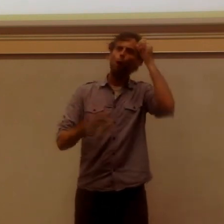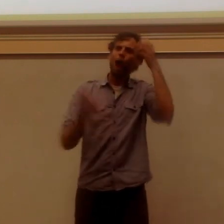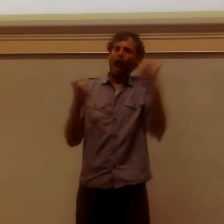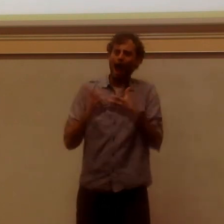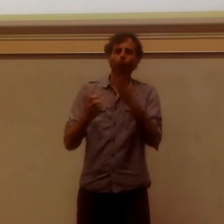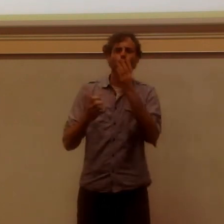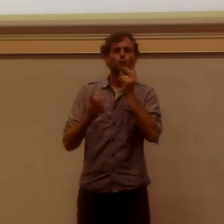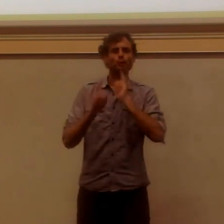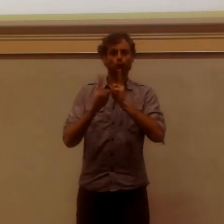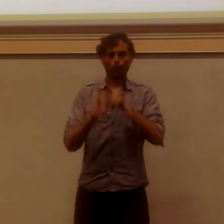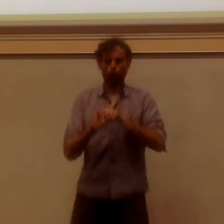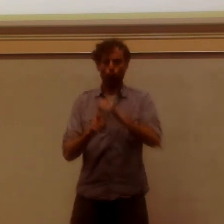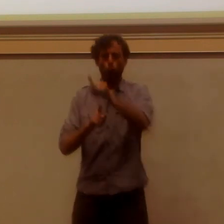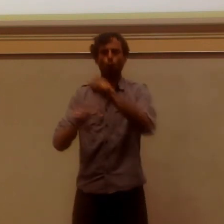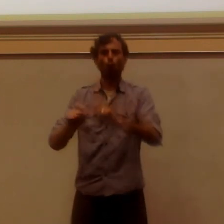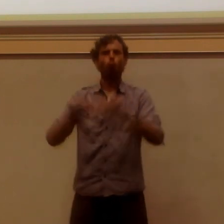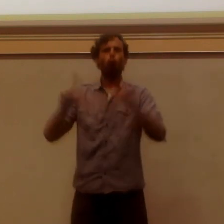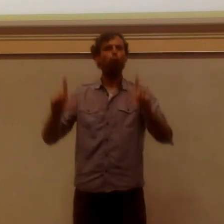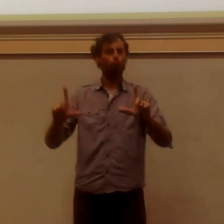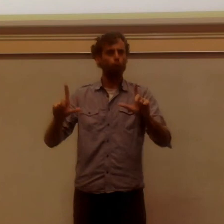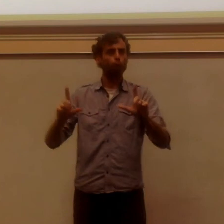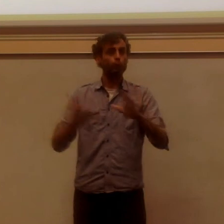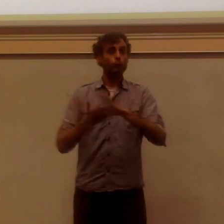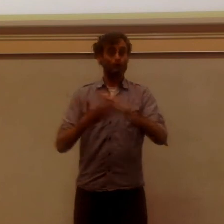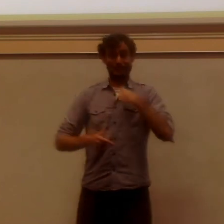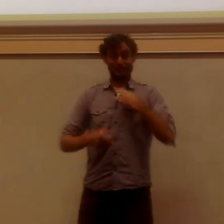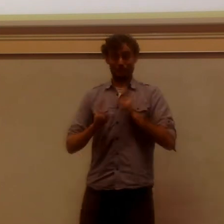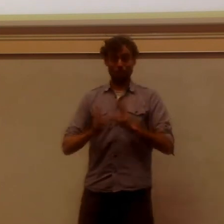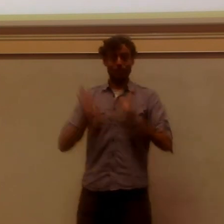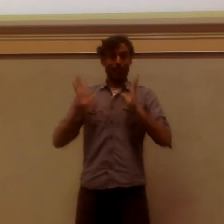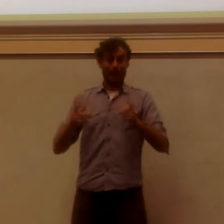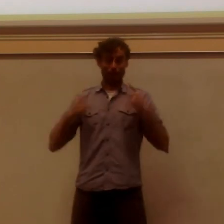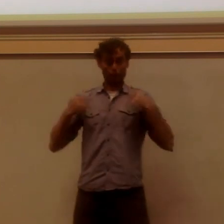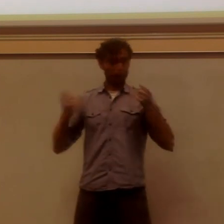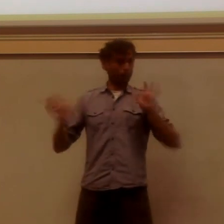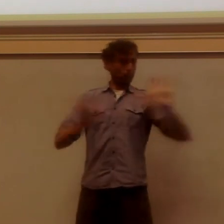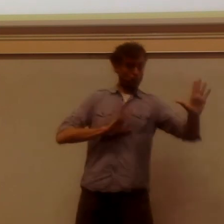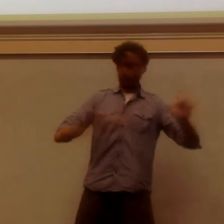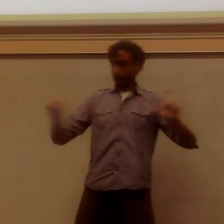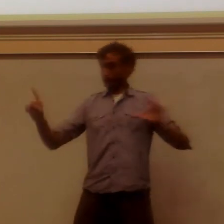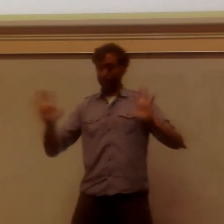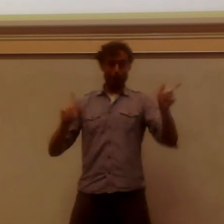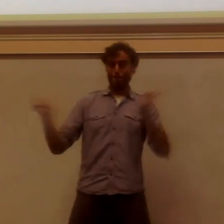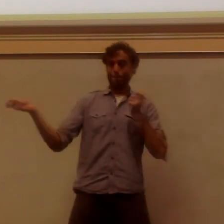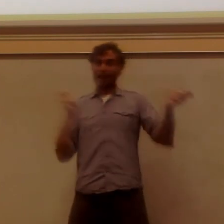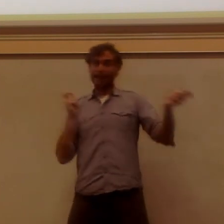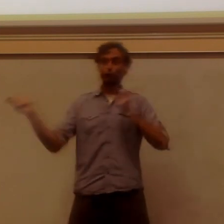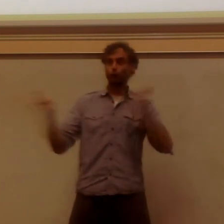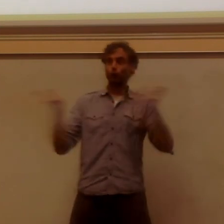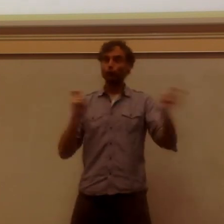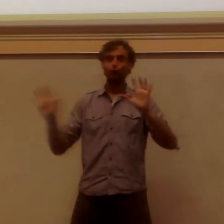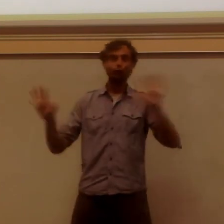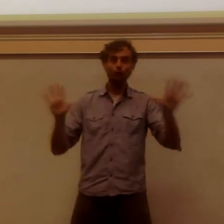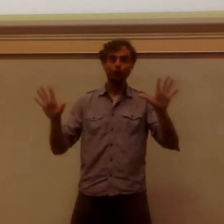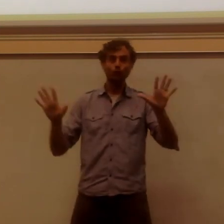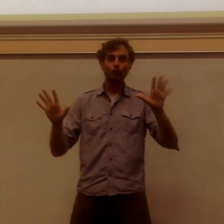use interpreters through a video relay service. So sometimes the interpreter had to take on that load